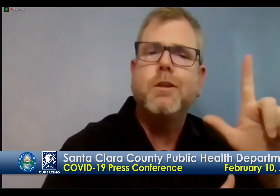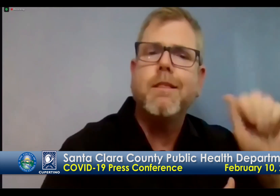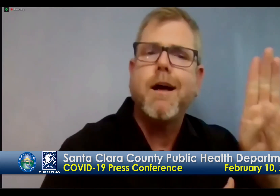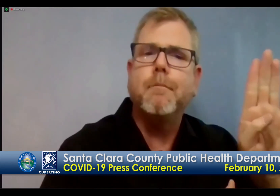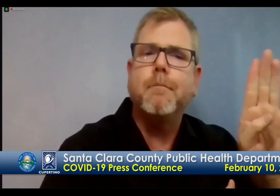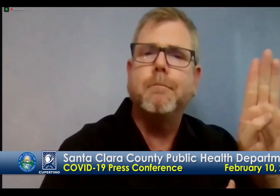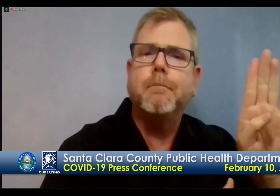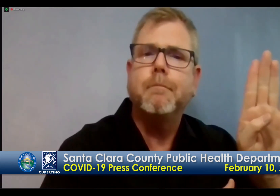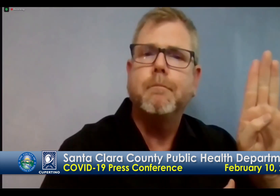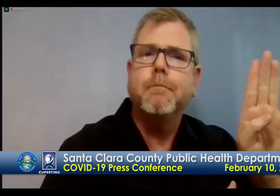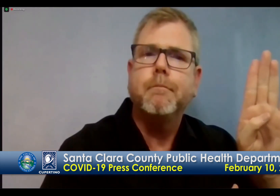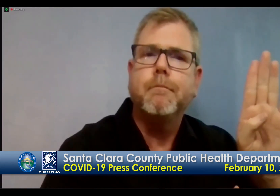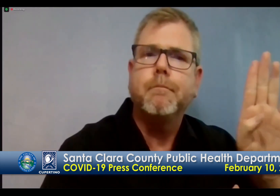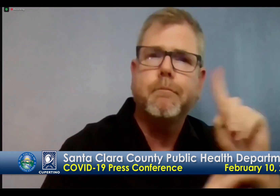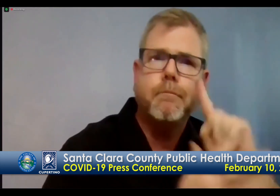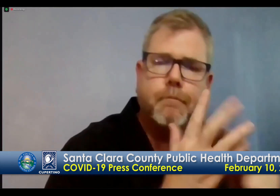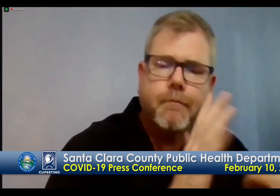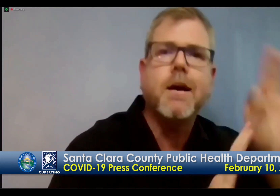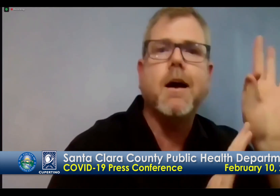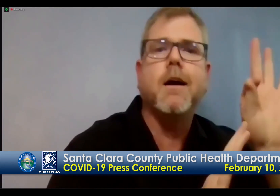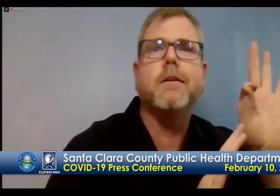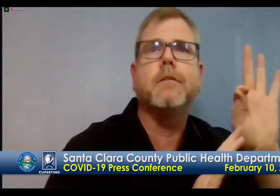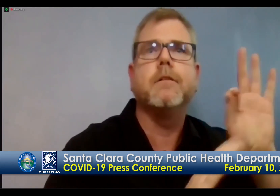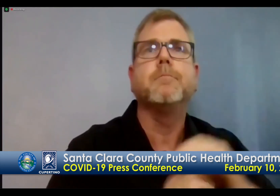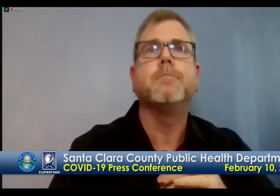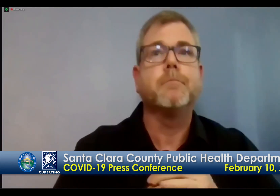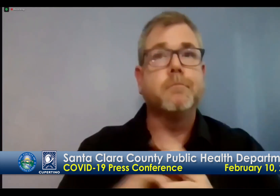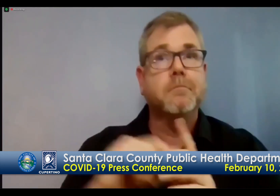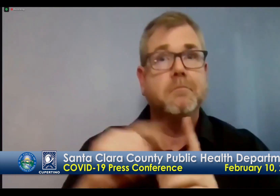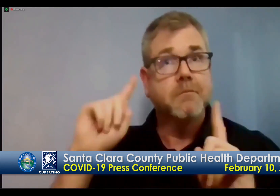variants proliferate around the Bay Area?